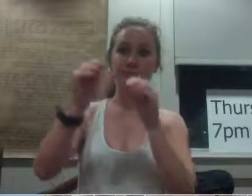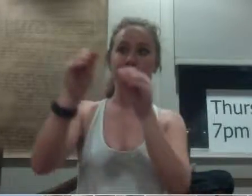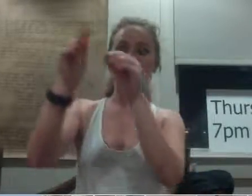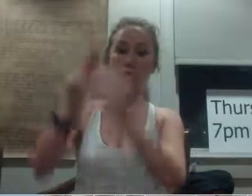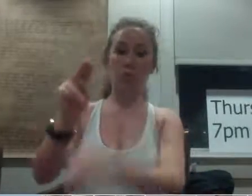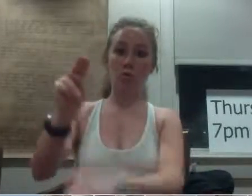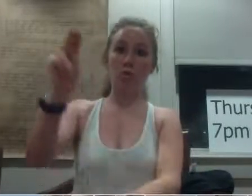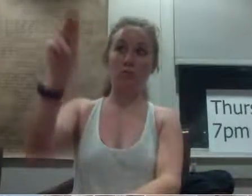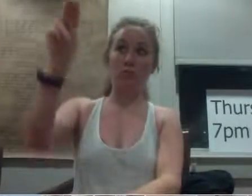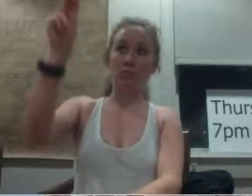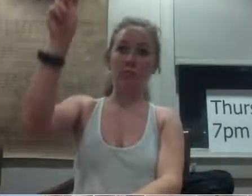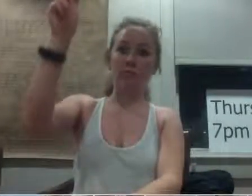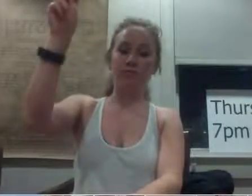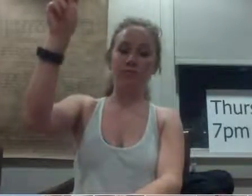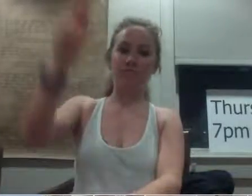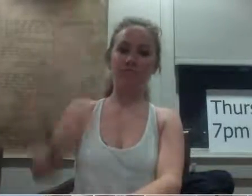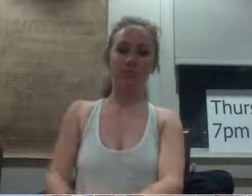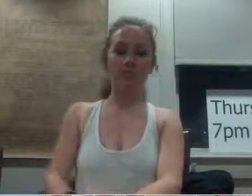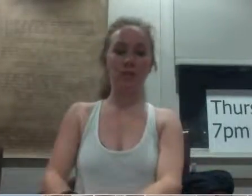They moved up north